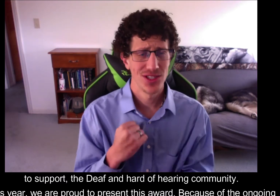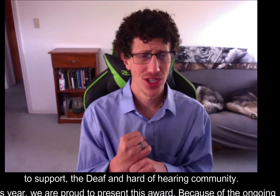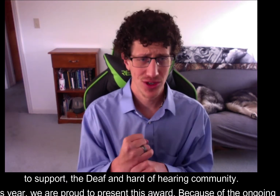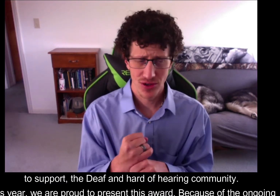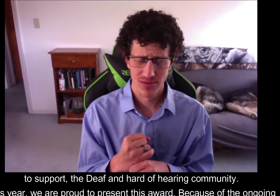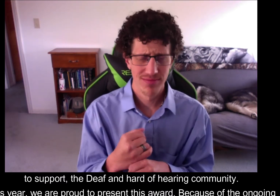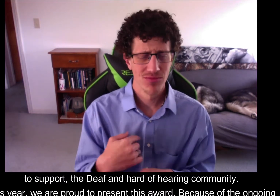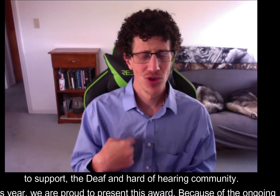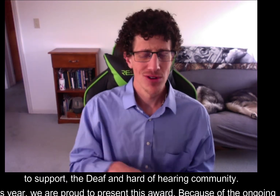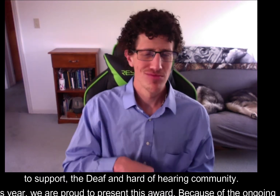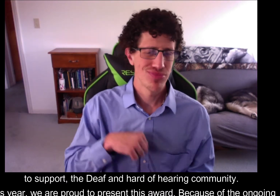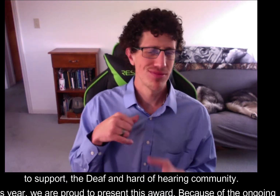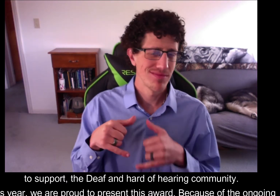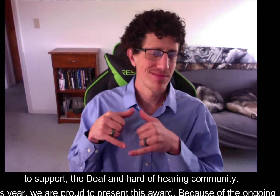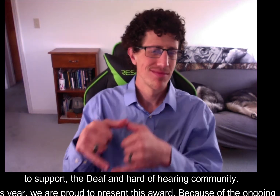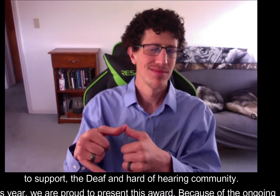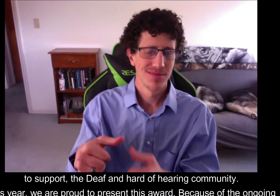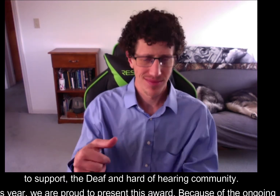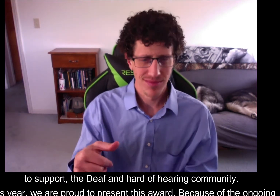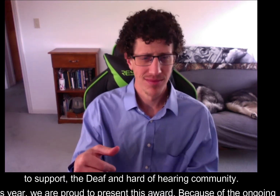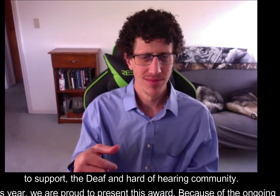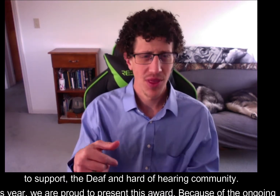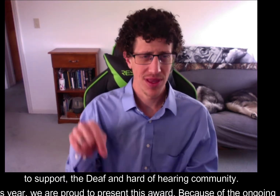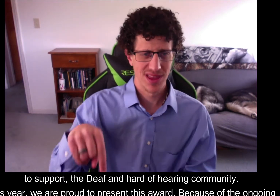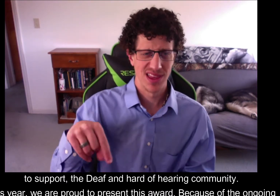This year, we are proud to present this award.